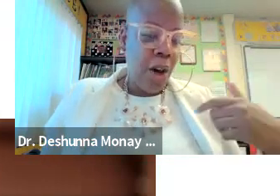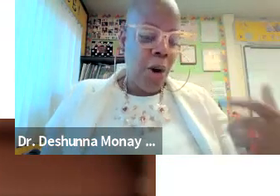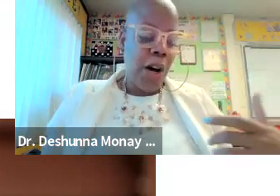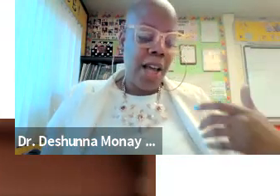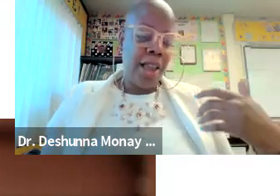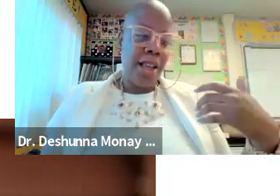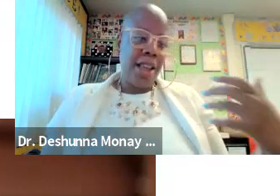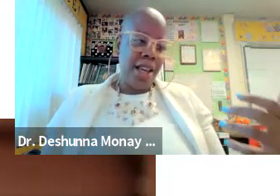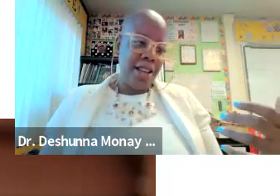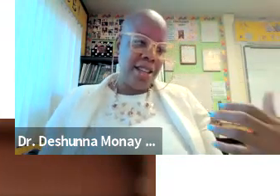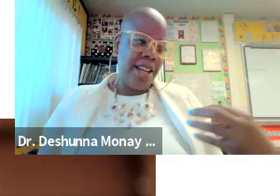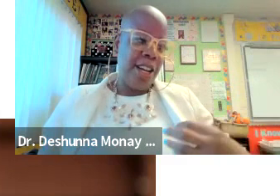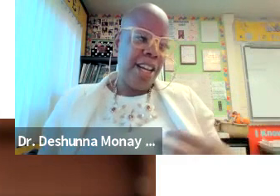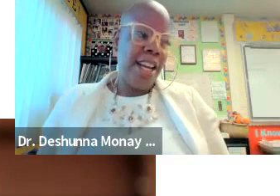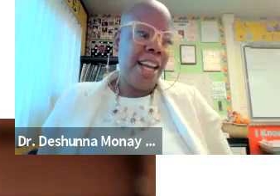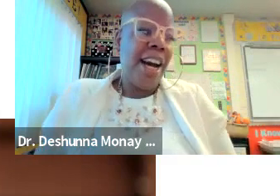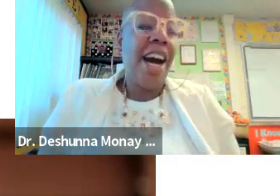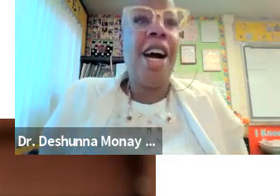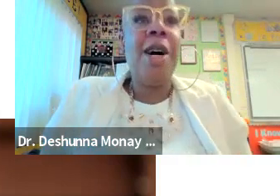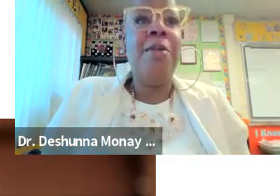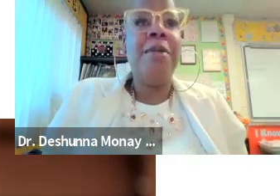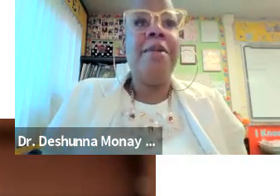reflect on this